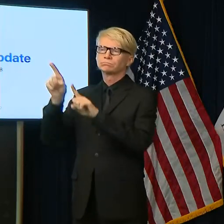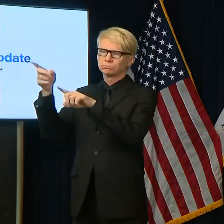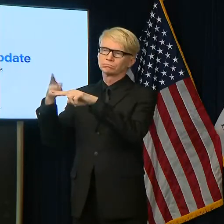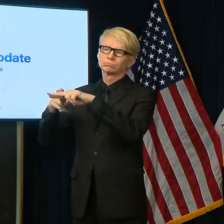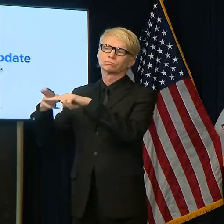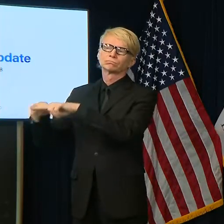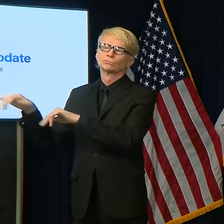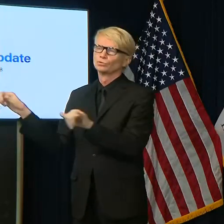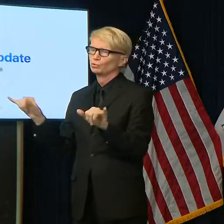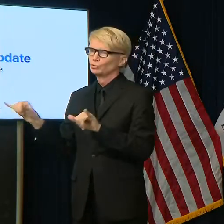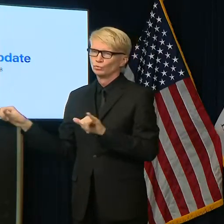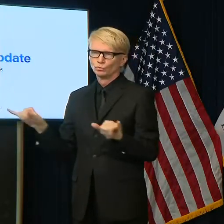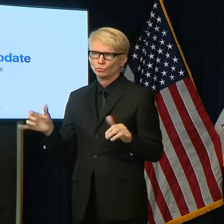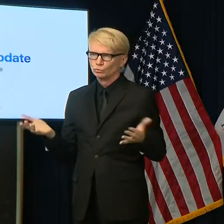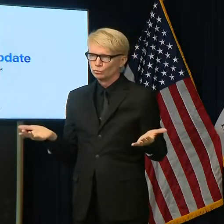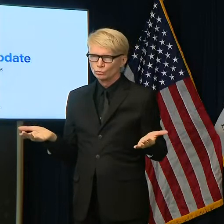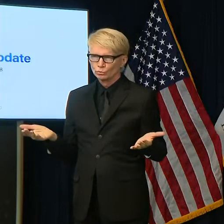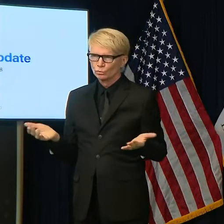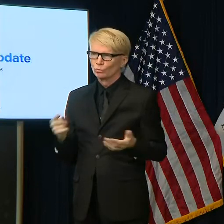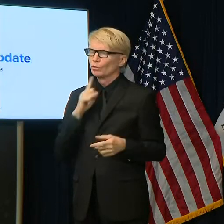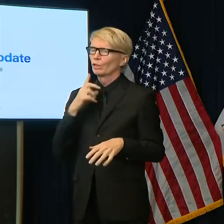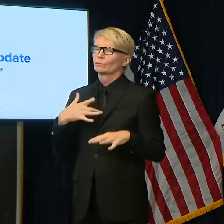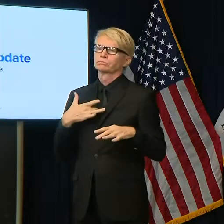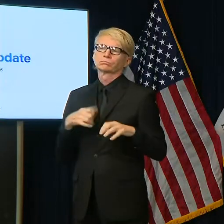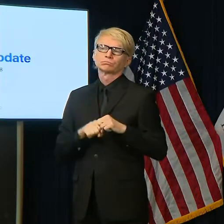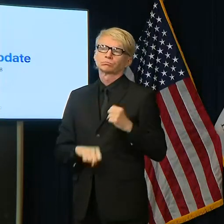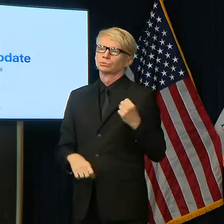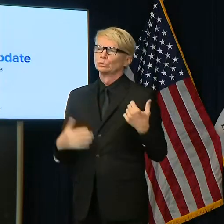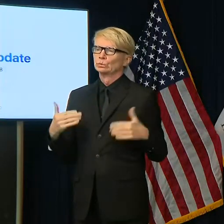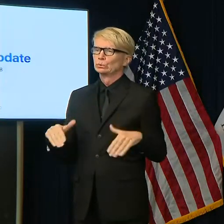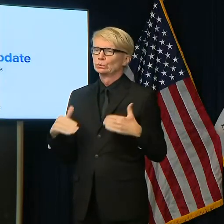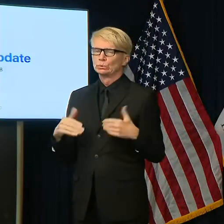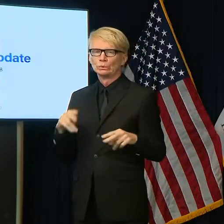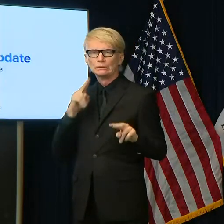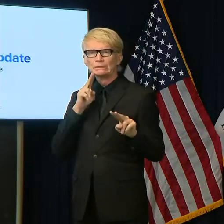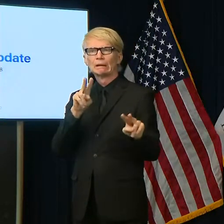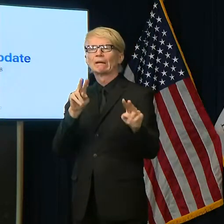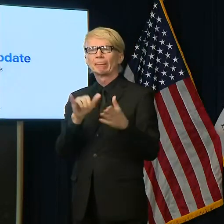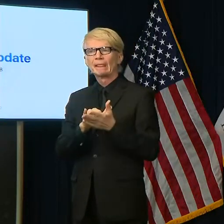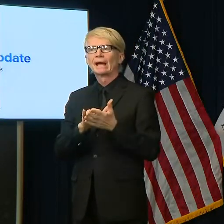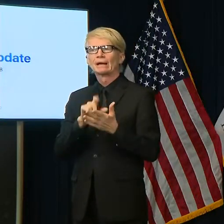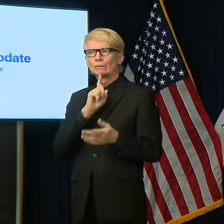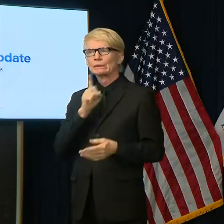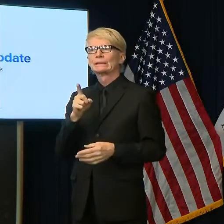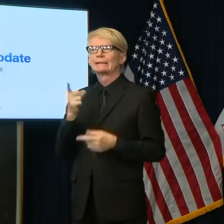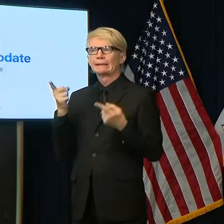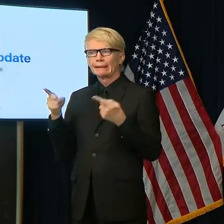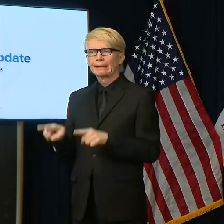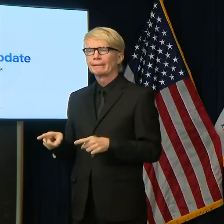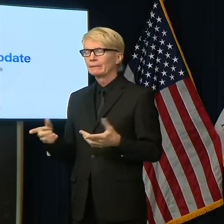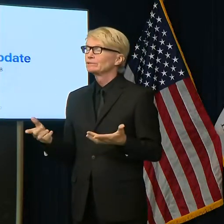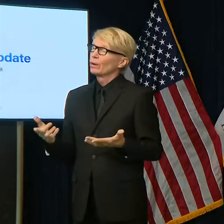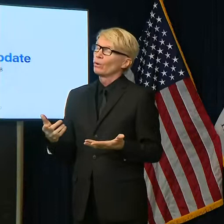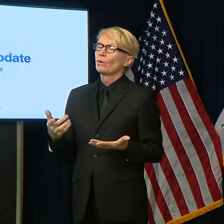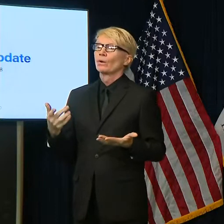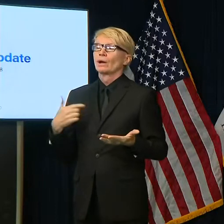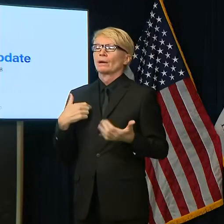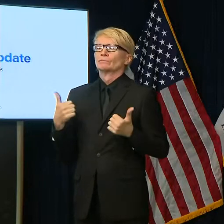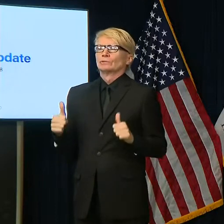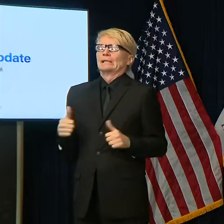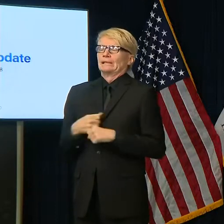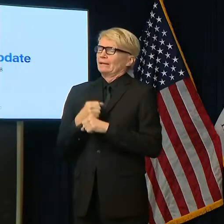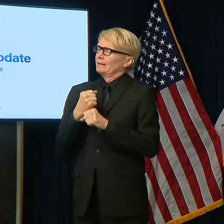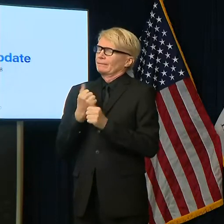And it is devastating for all of us to have that happen. So I'm going to do everything I can to make sure that